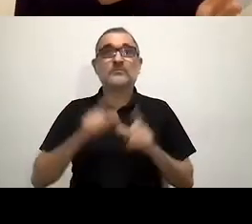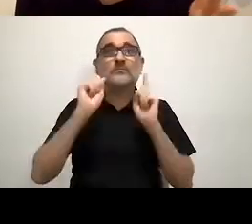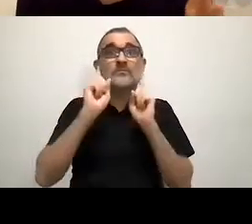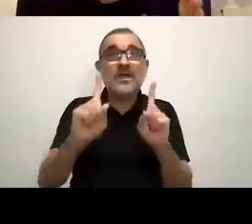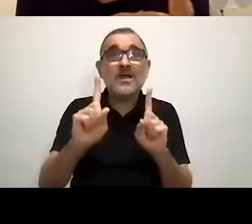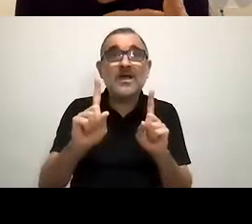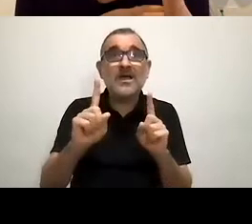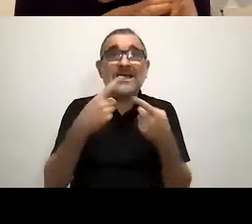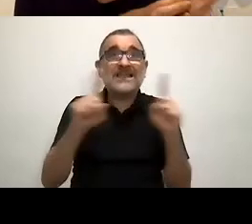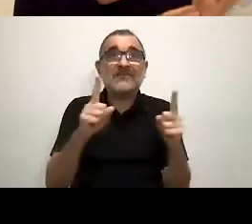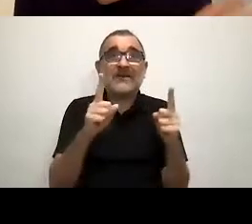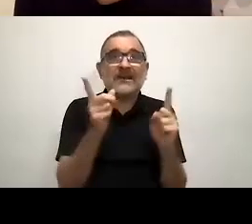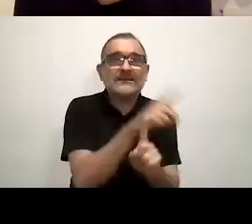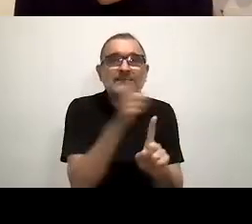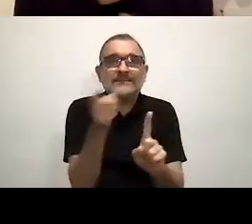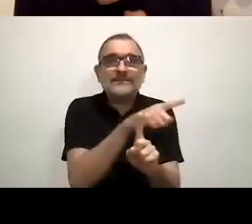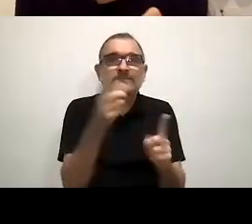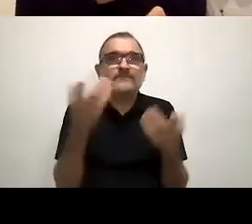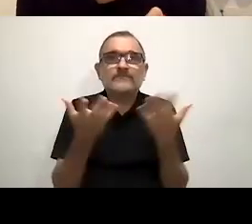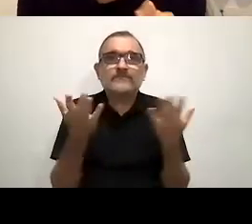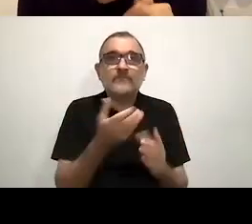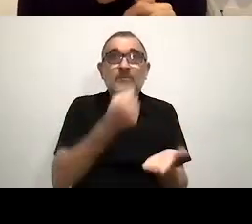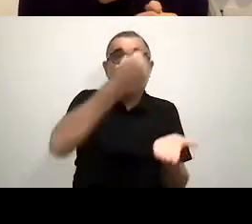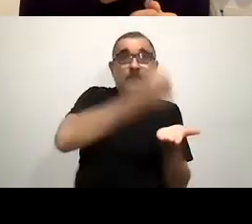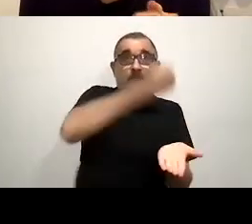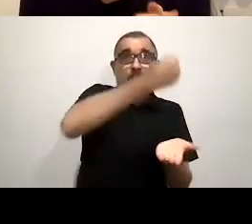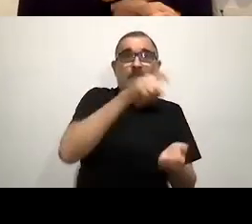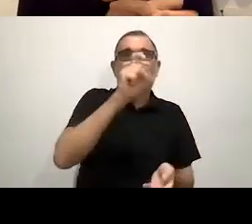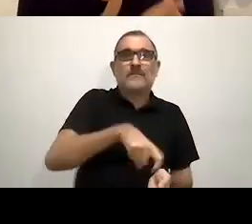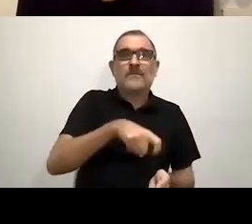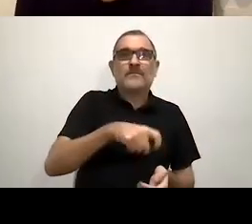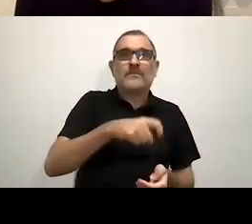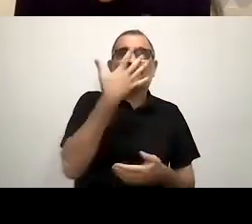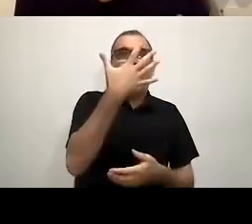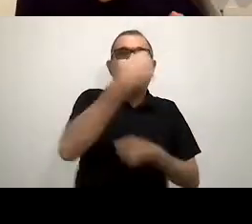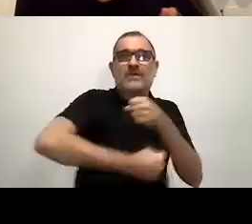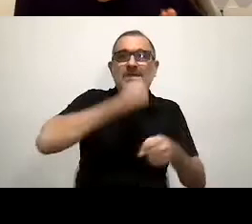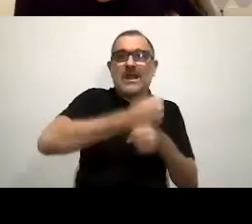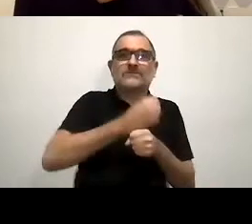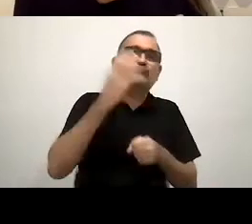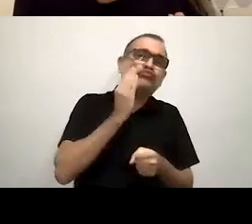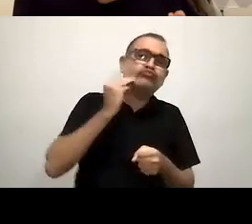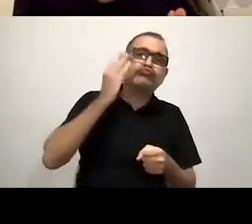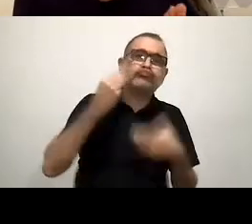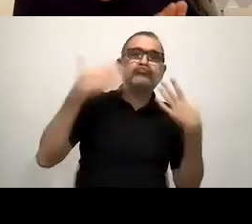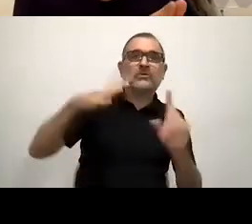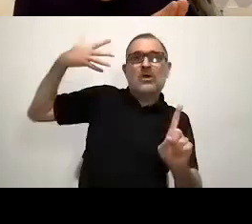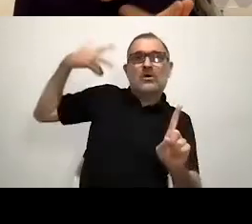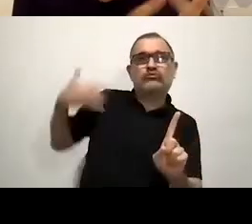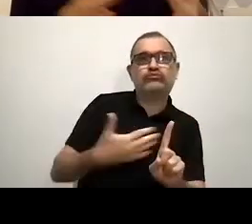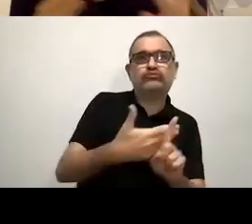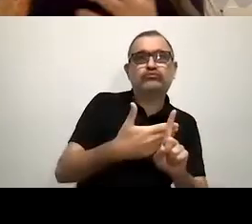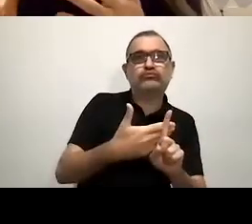years of experience or at least 150 days in interpreting for conferences or high-level meetings.